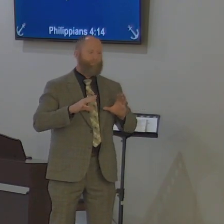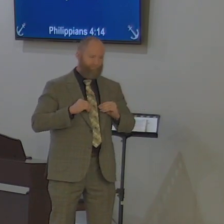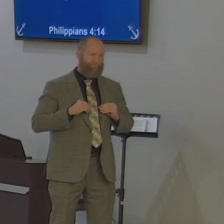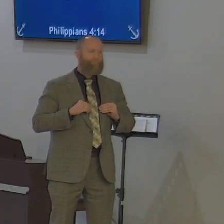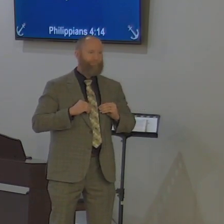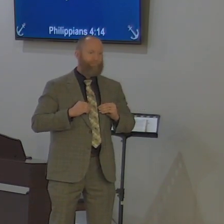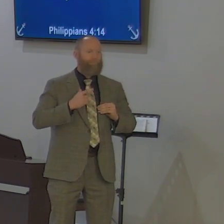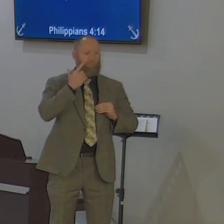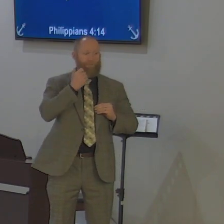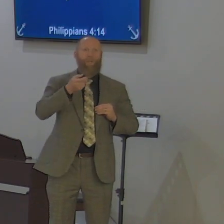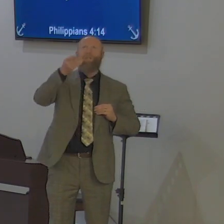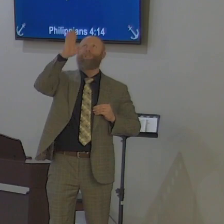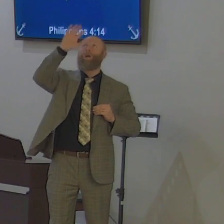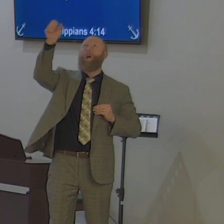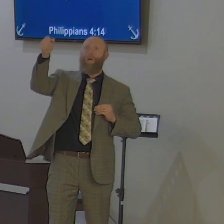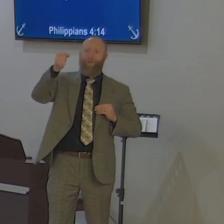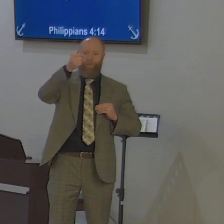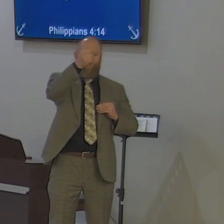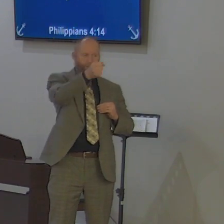As they follow him.